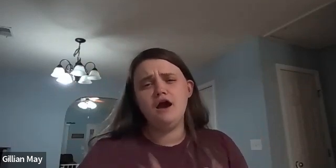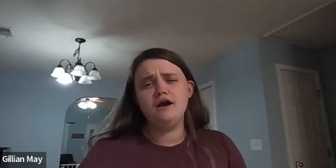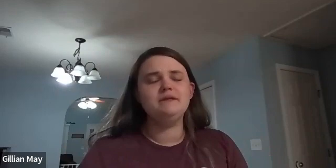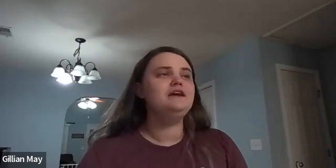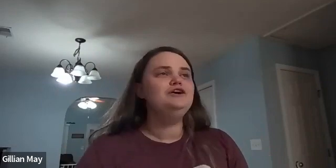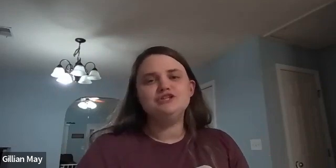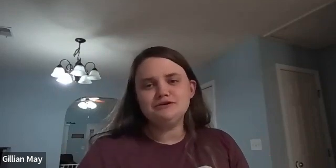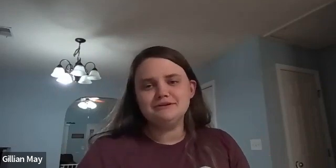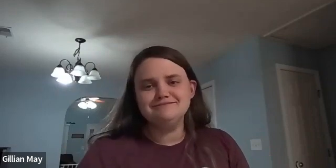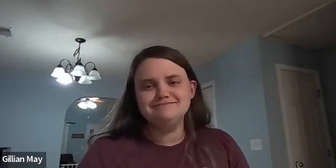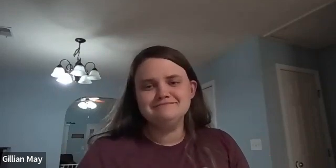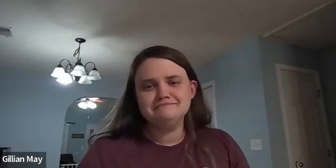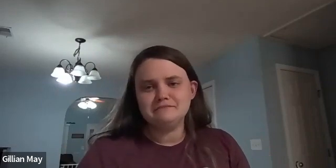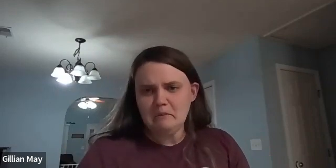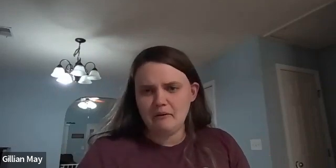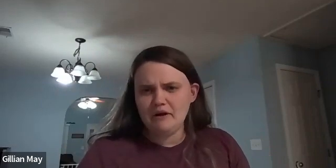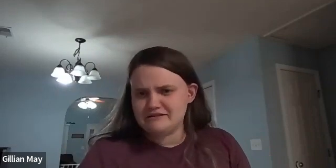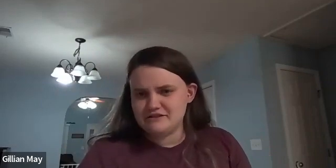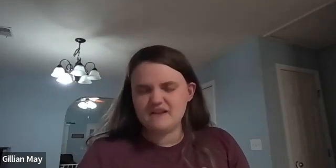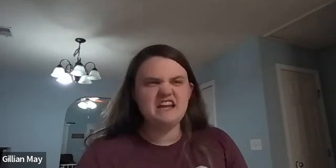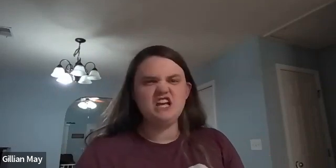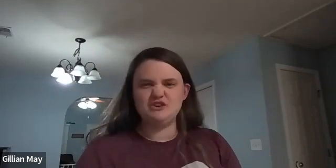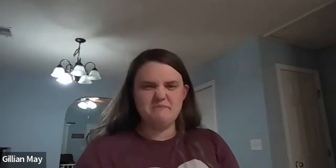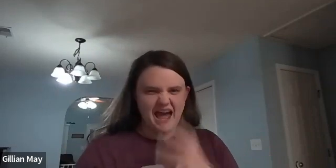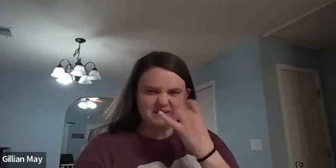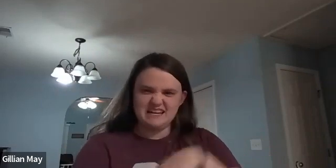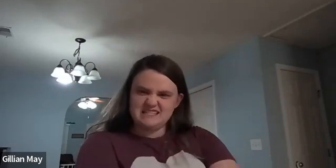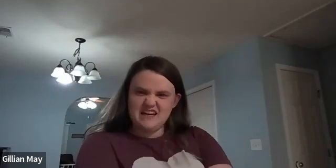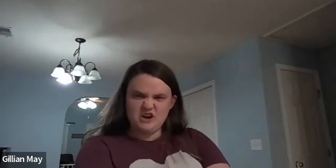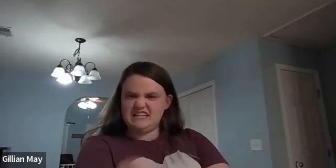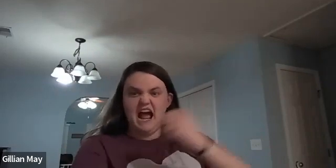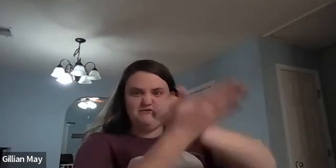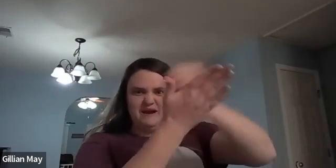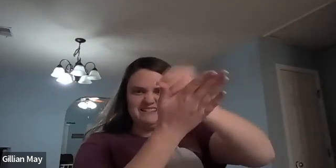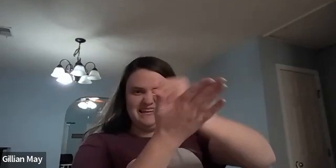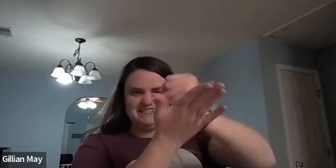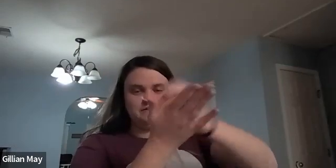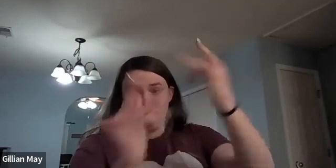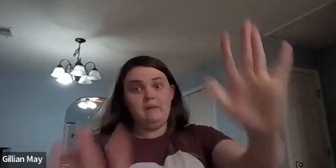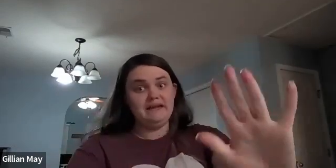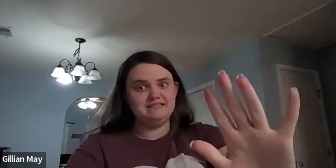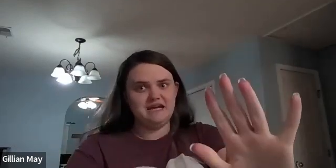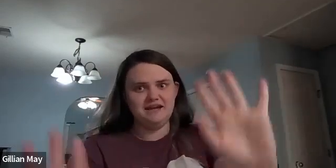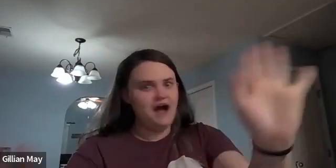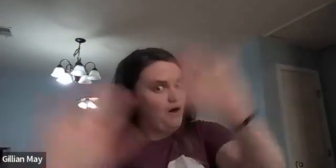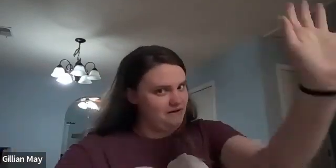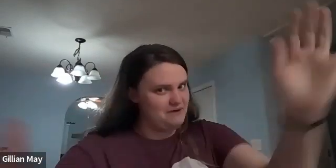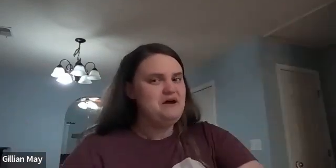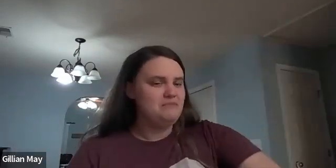tired. I'm like, dude, come on, what else are you feeling? And he got so mad at me because I sat there and I was like, I raced like the latest day, not all of them, but I